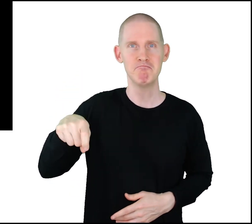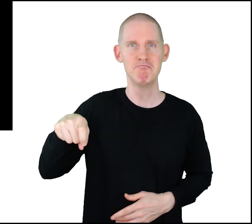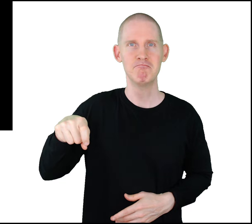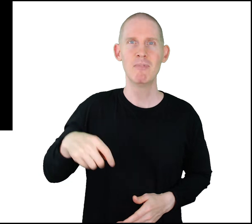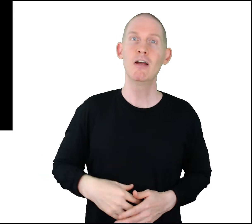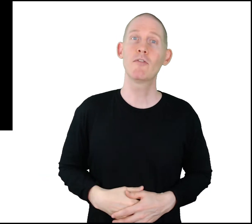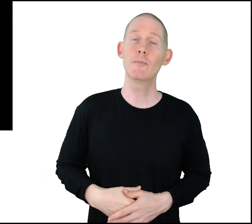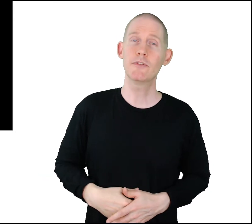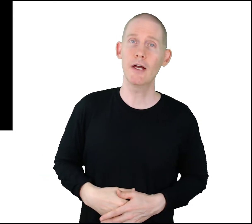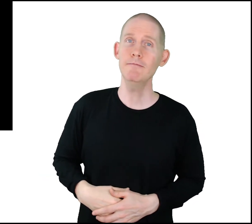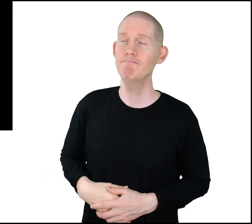From the side.